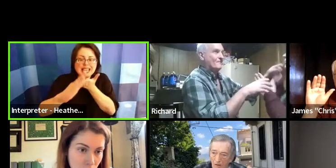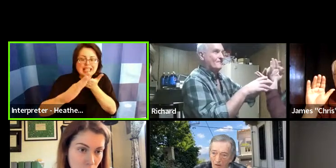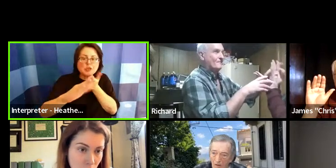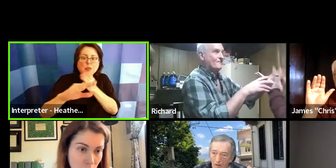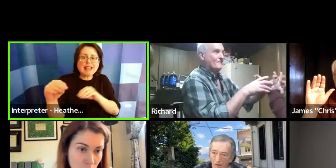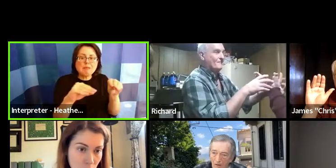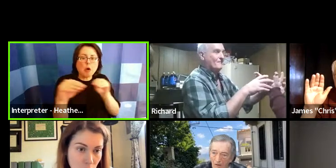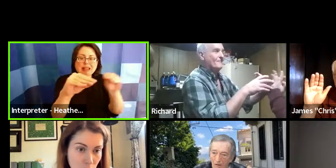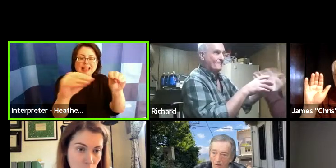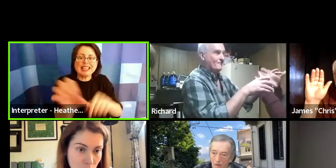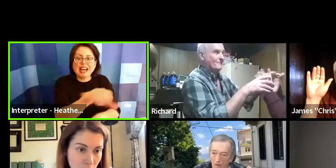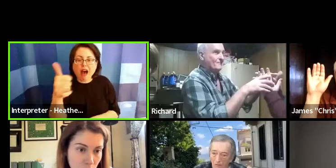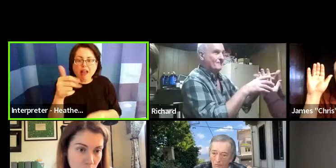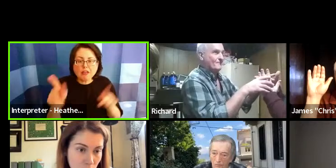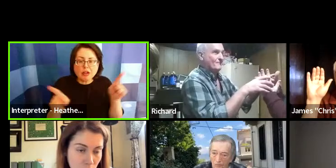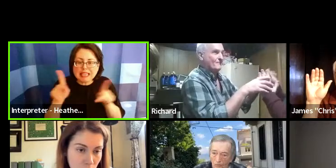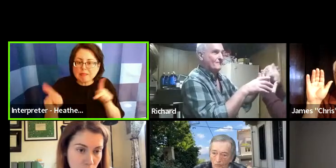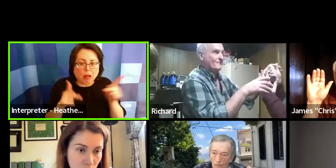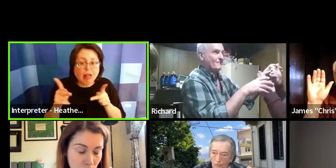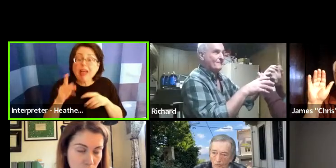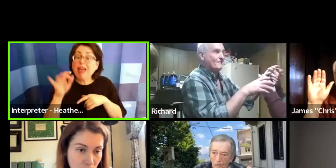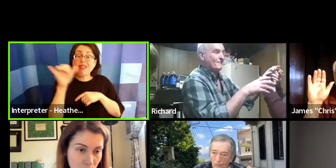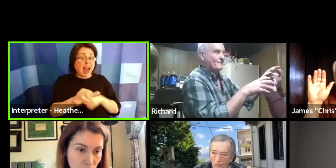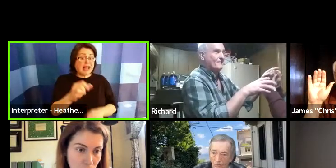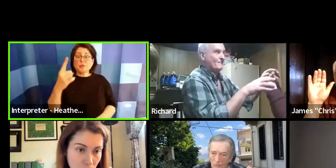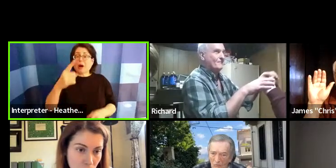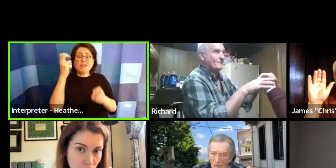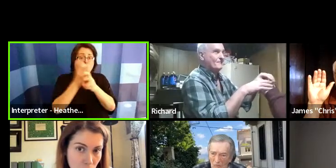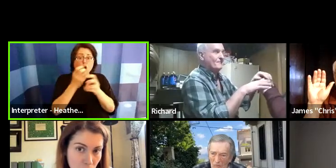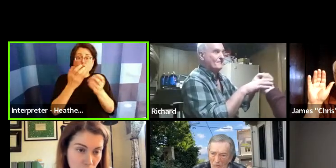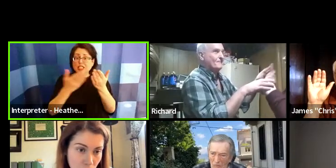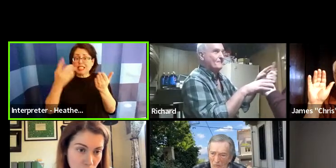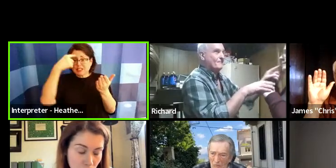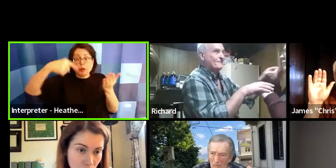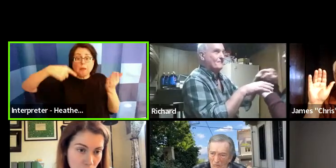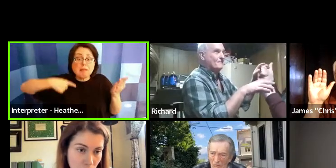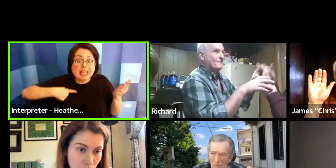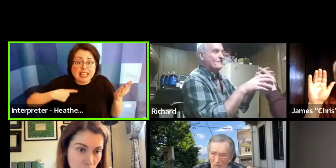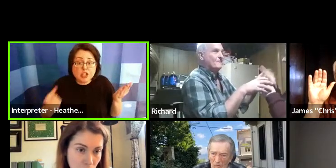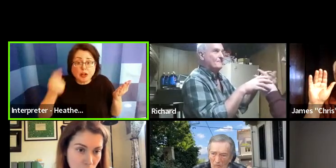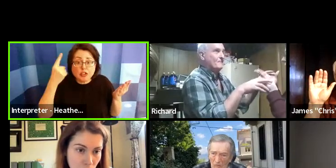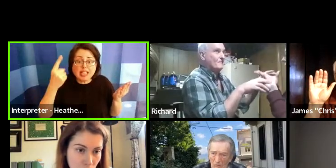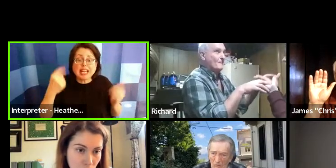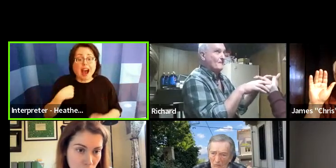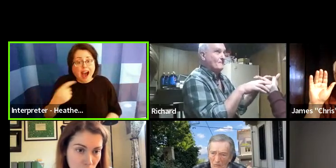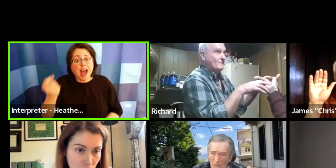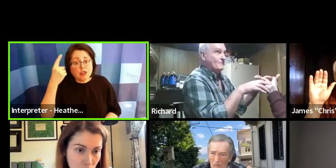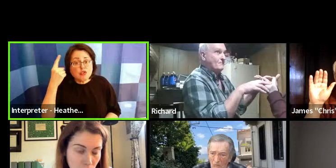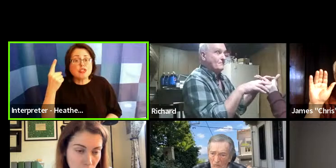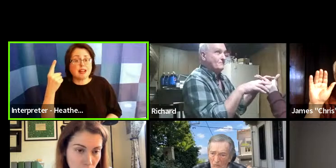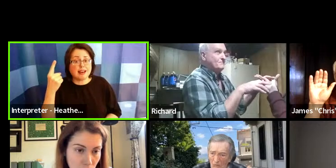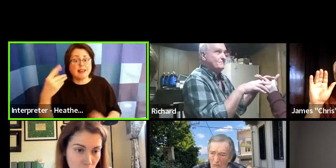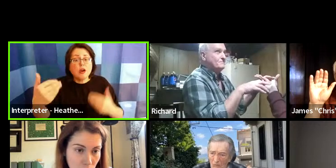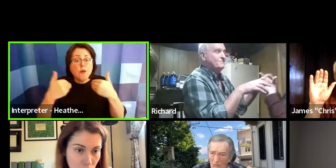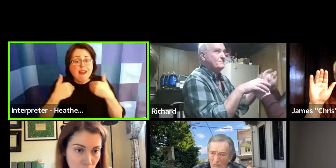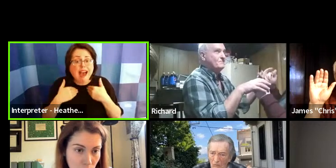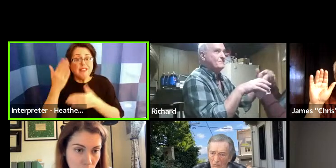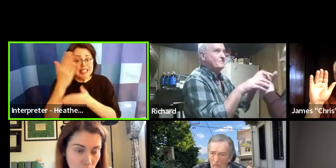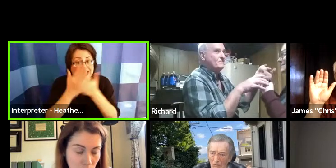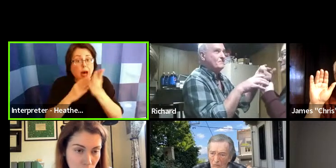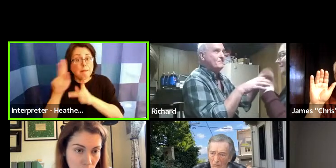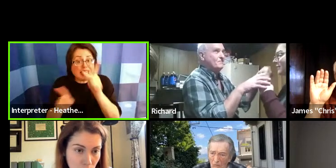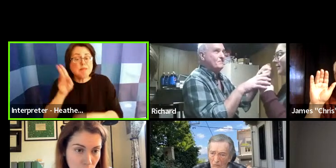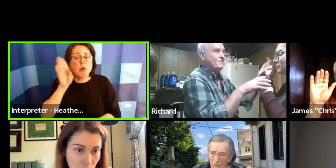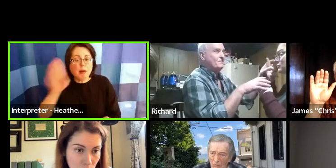others. I think that is one of the hardest things for me to understand. I understand that there are some people who will benefit